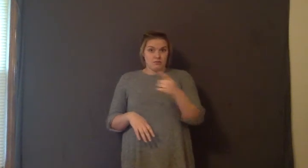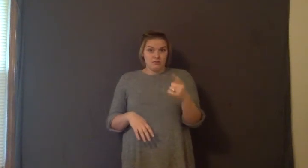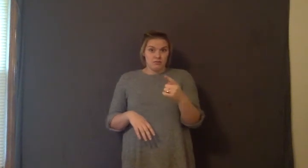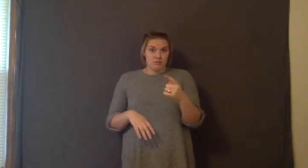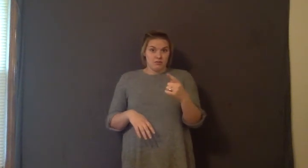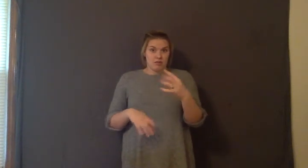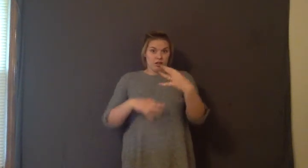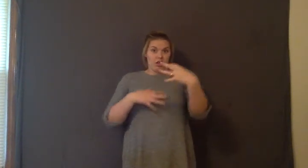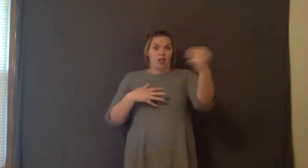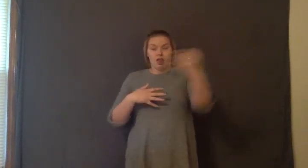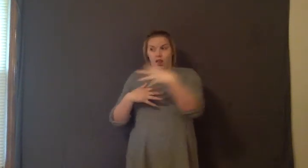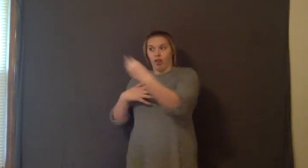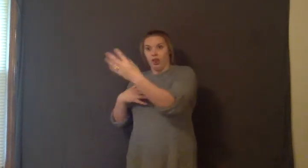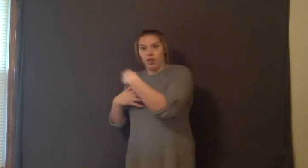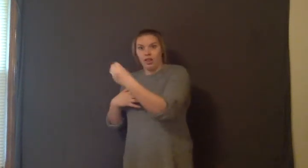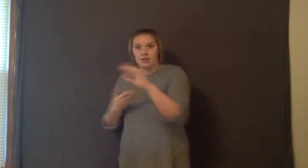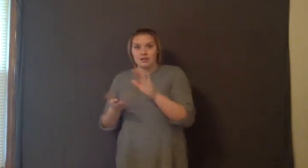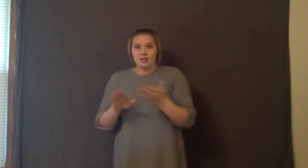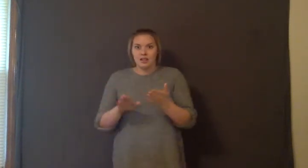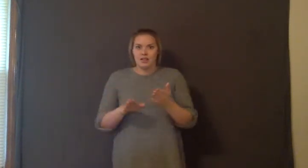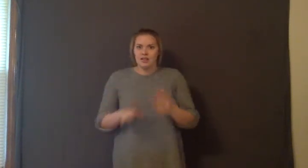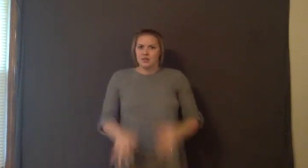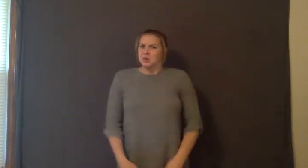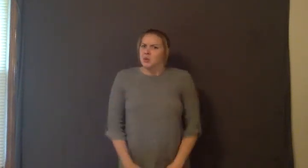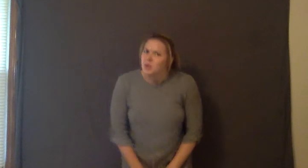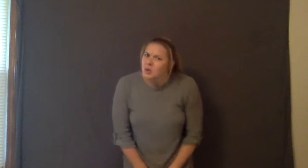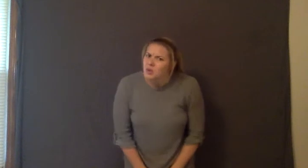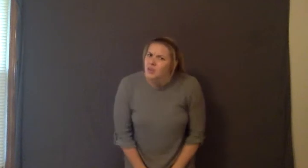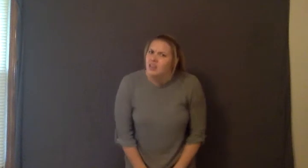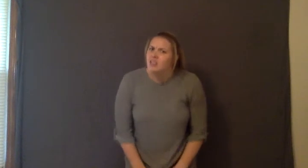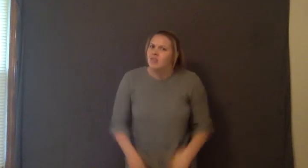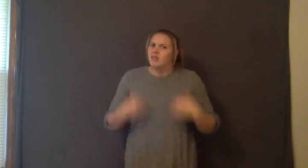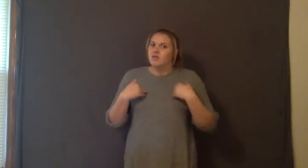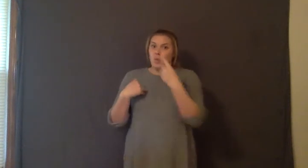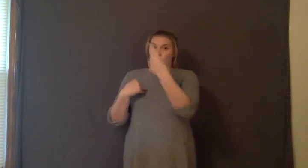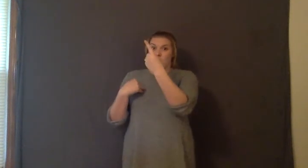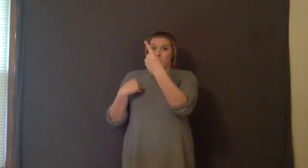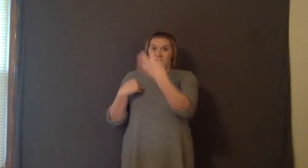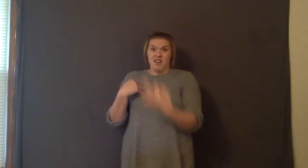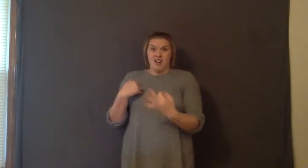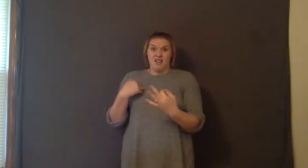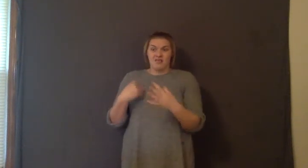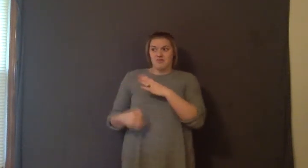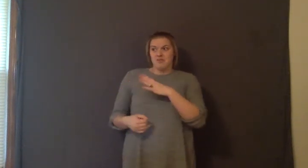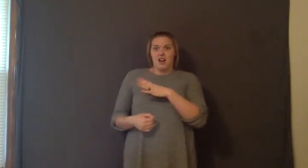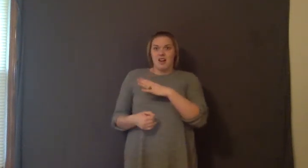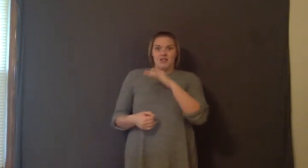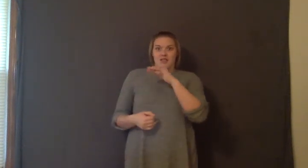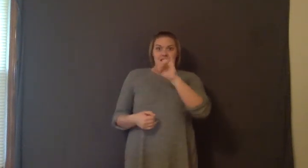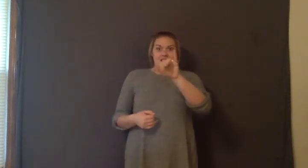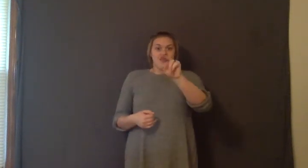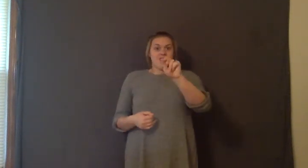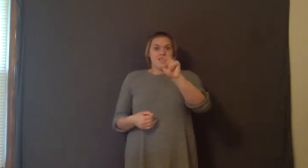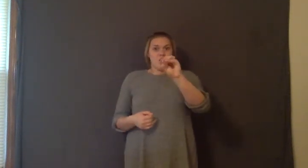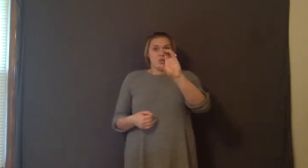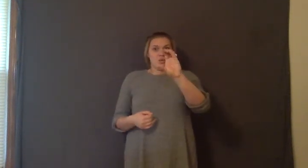row. A kind of astonishing error rate, 1 out of 9 people, innocent. I mean, it's fascinating.